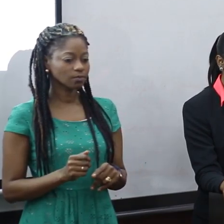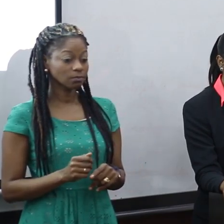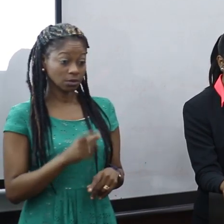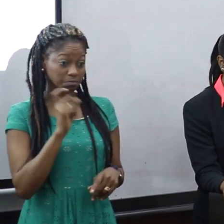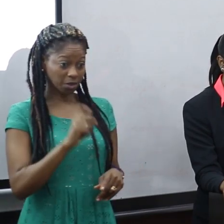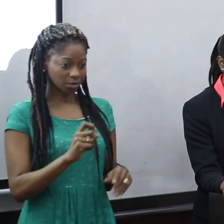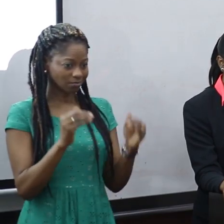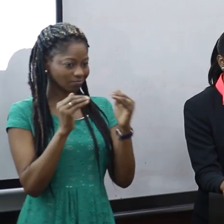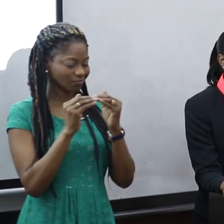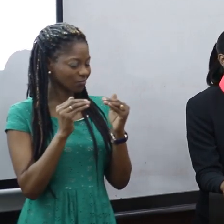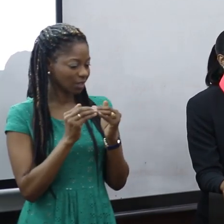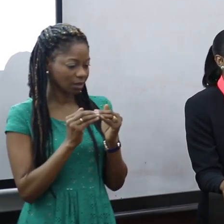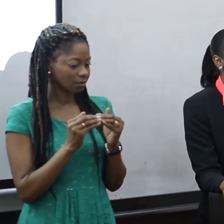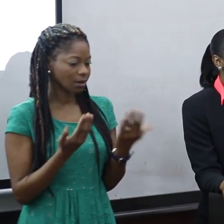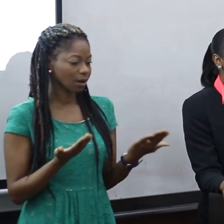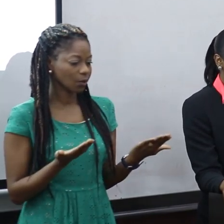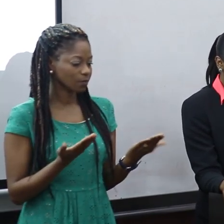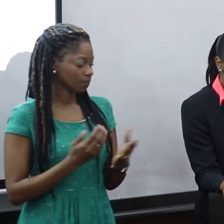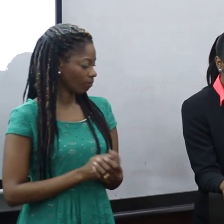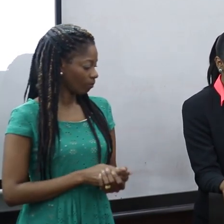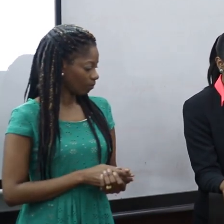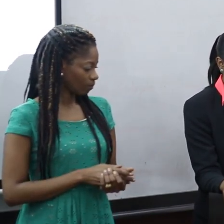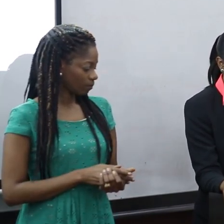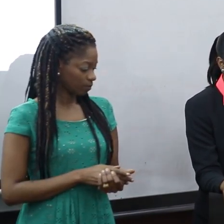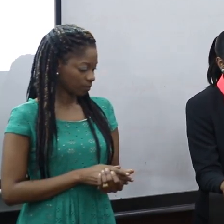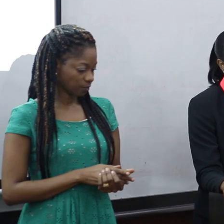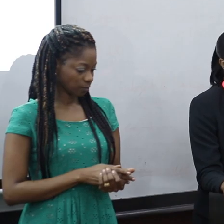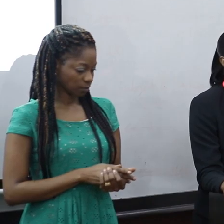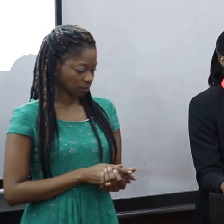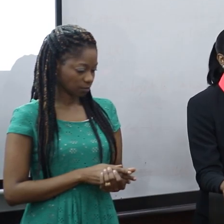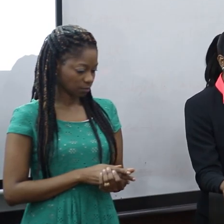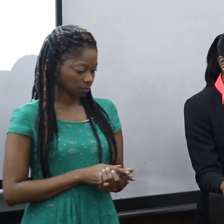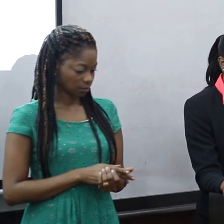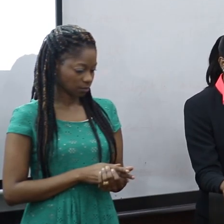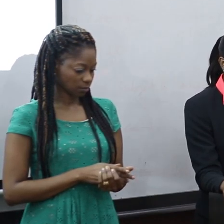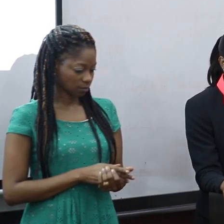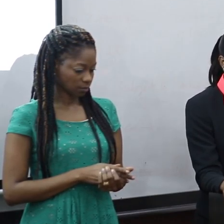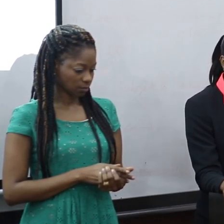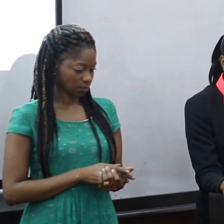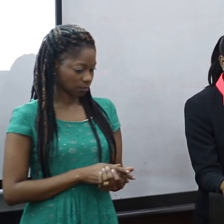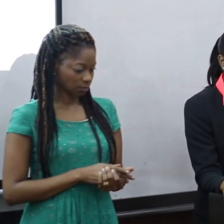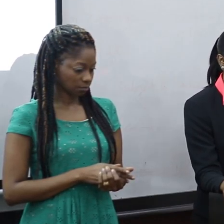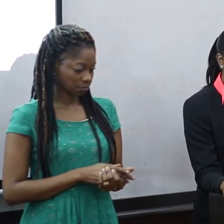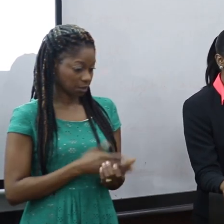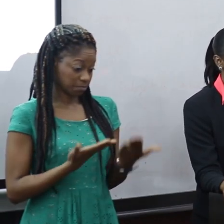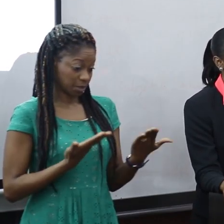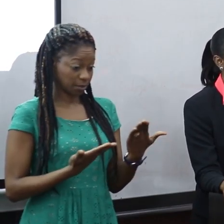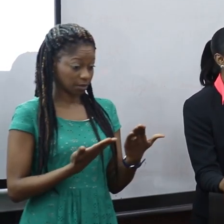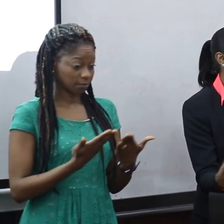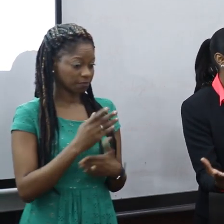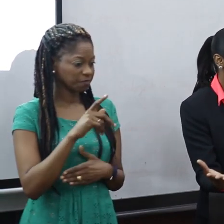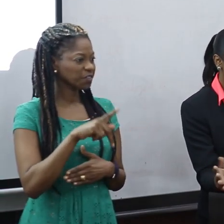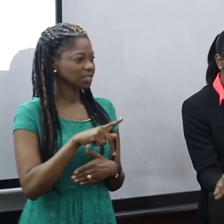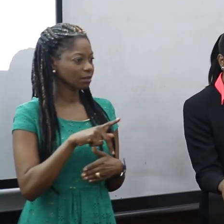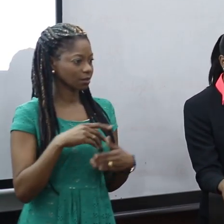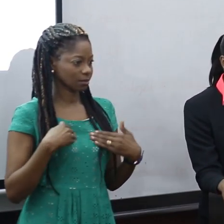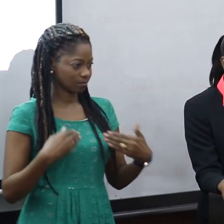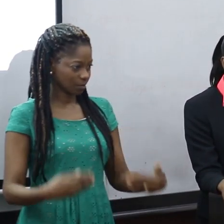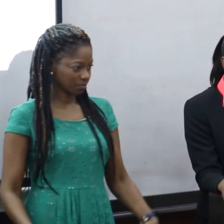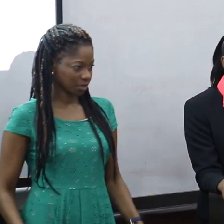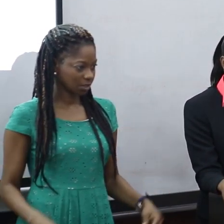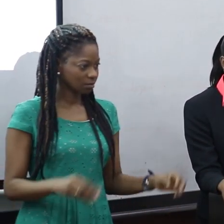equality. In the case of the physically disabled, this might mean a physical infrastructure to enable the disabled to access work every